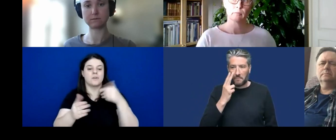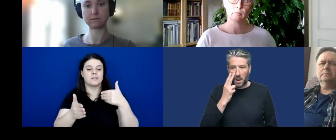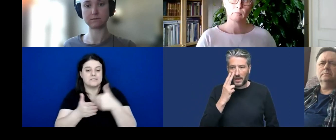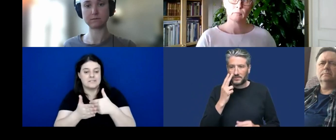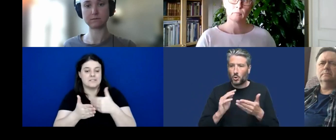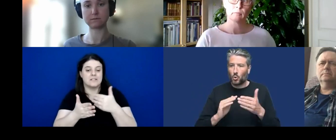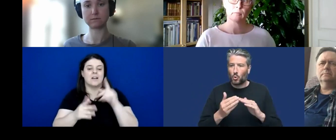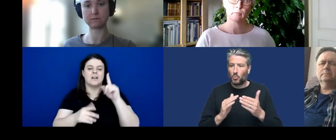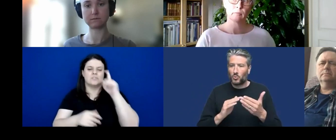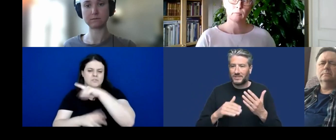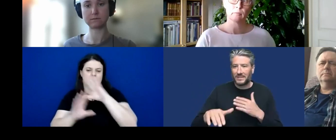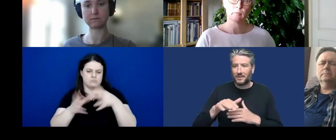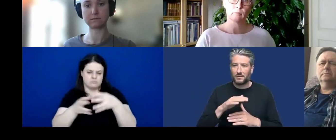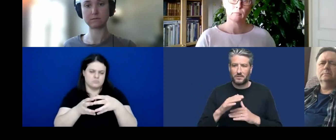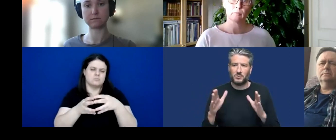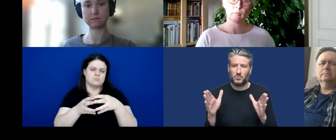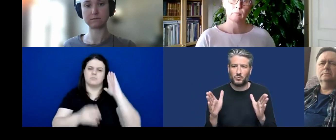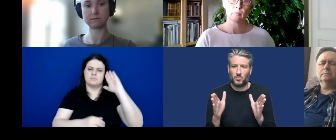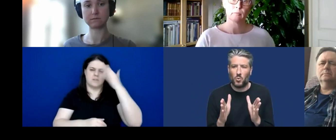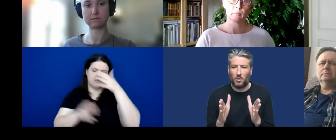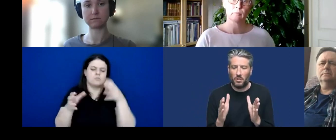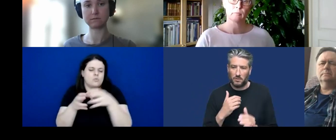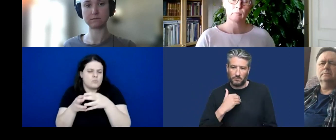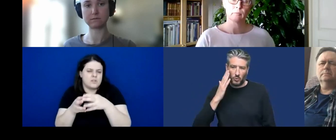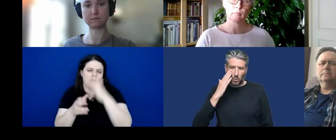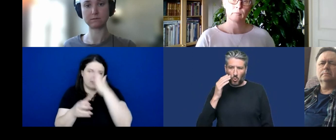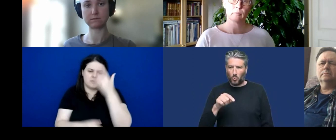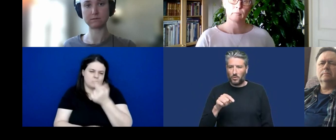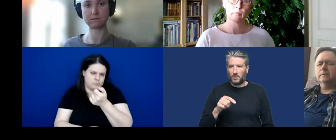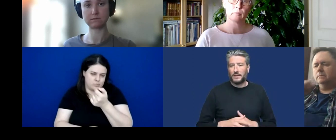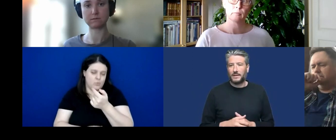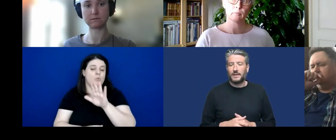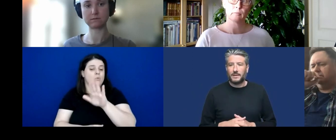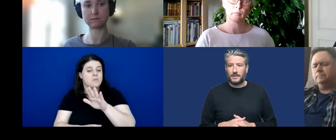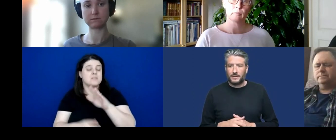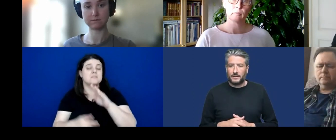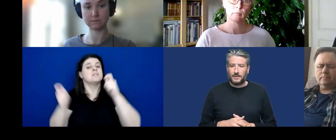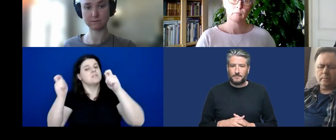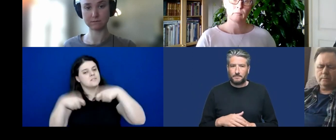small community. And but again, I think it's always better when